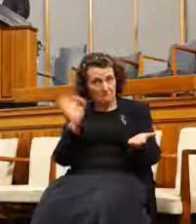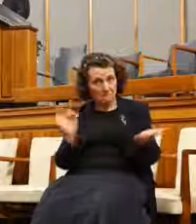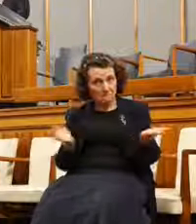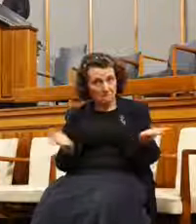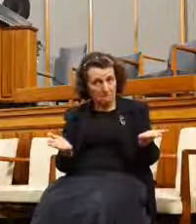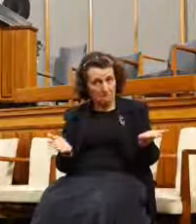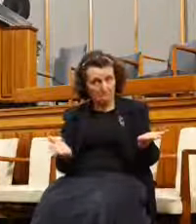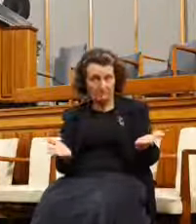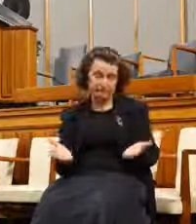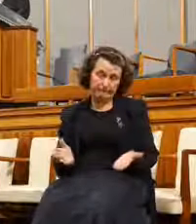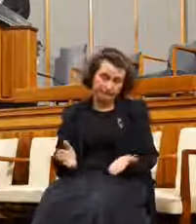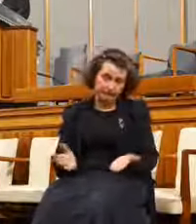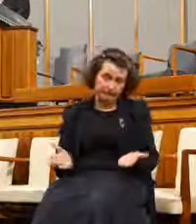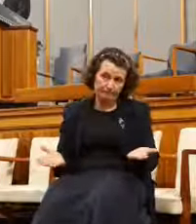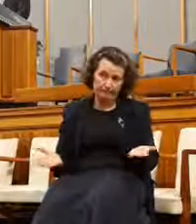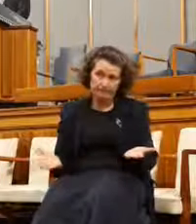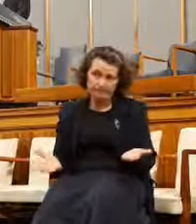Oh, dear friends,